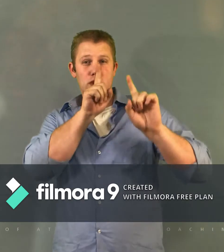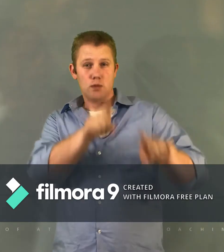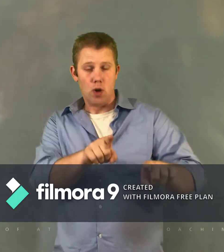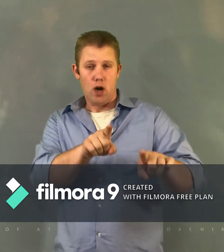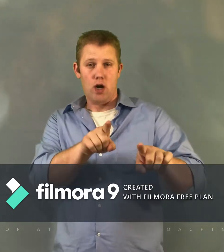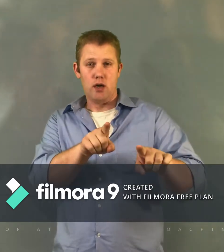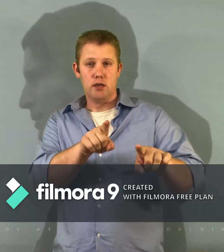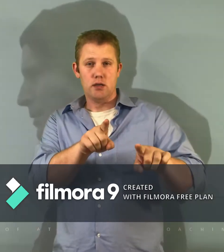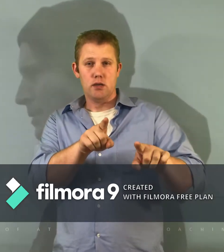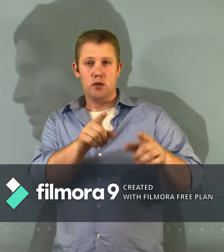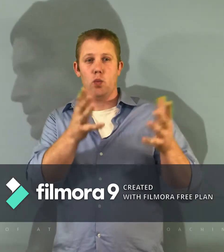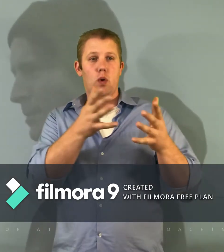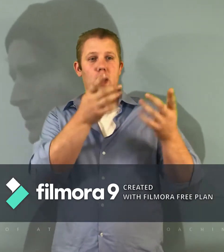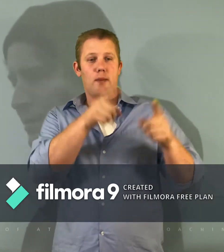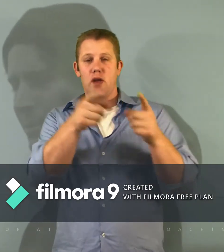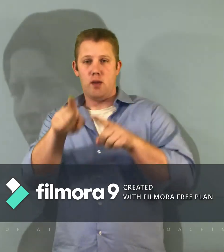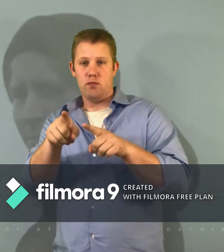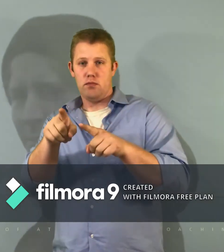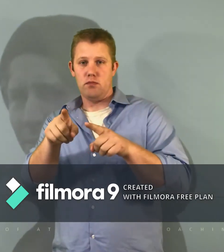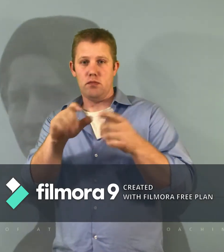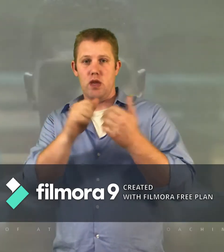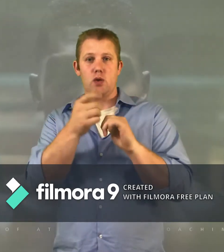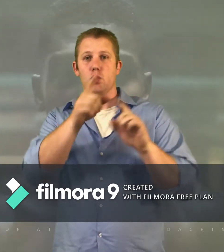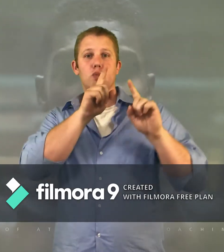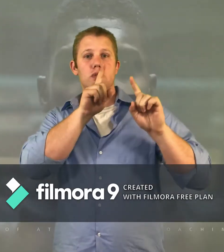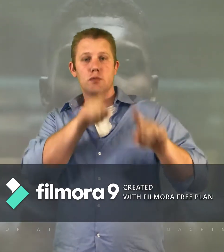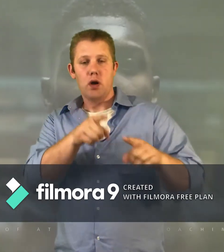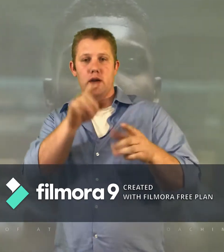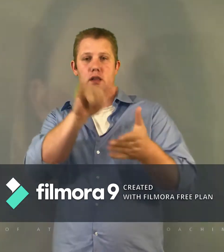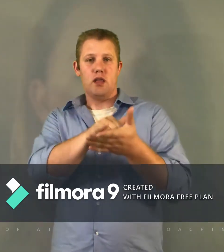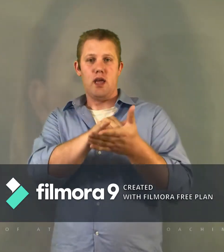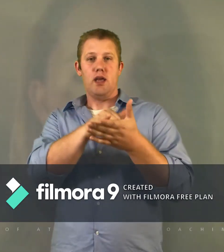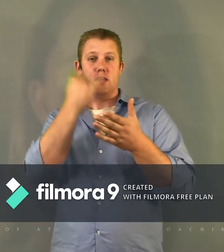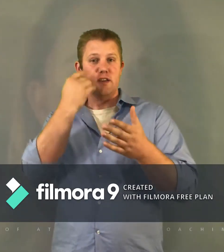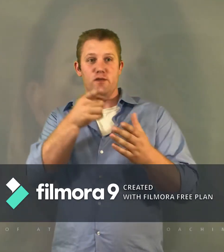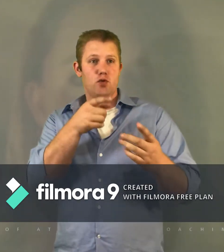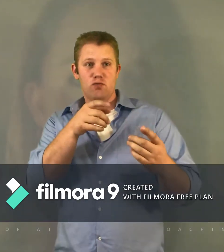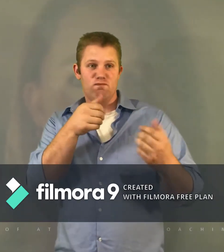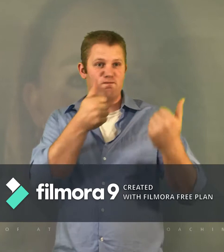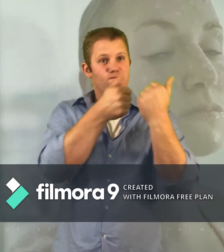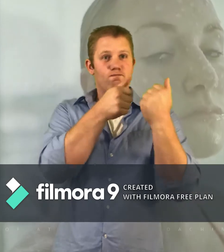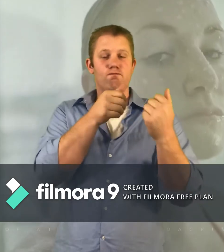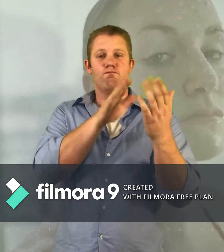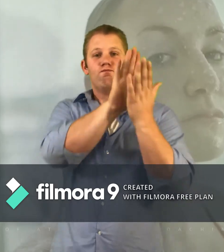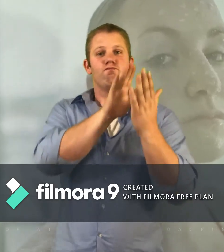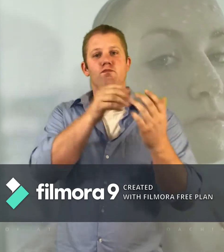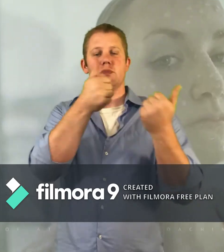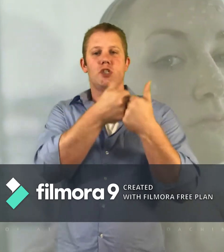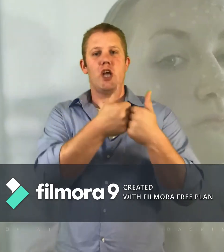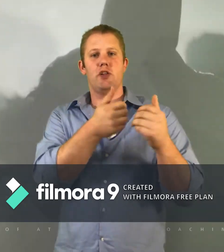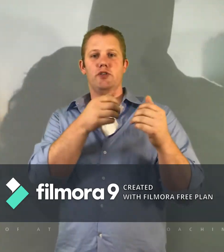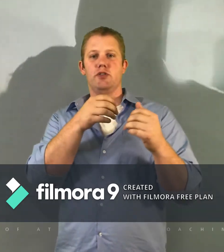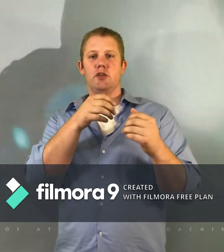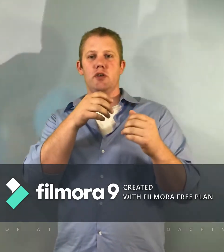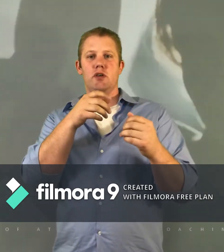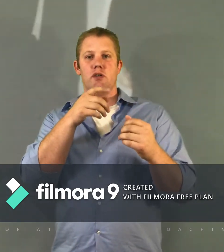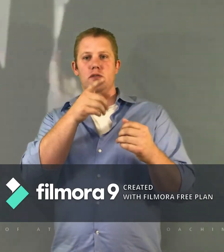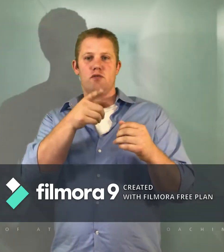to take it back. But how you respond, what you bring to that table, whether you meet fire with fire, whether